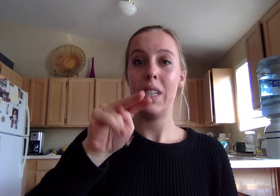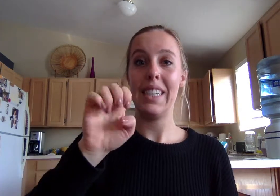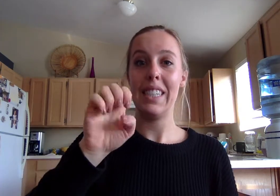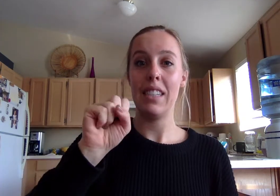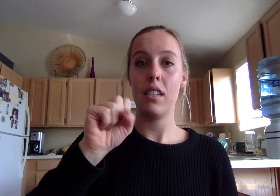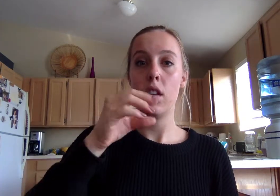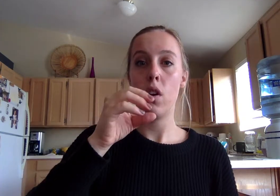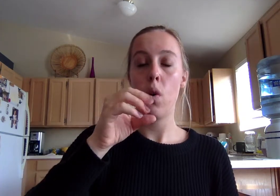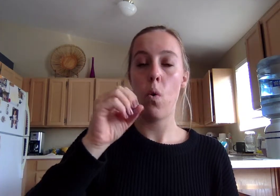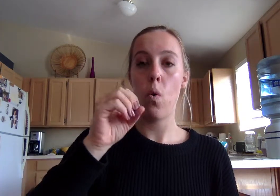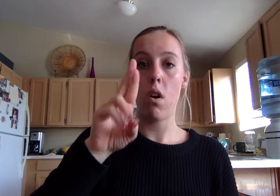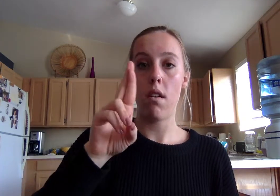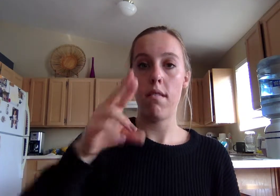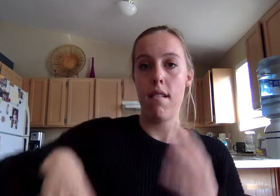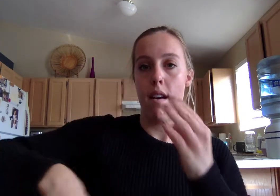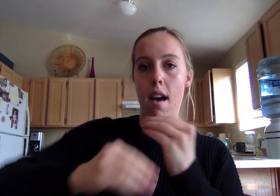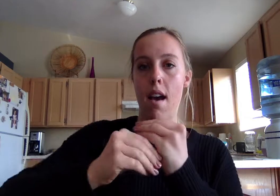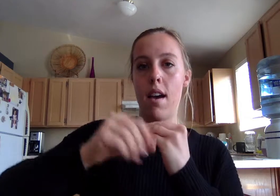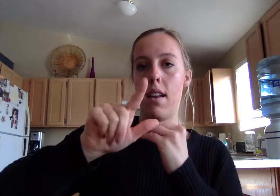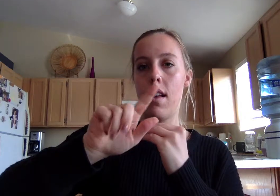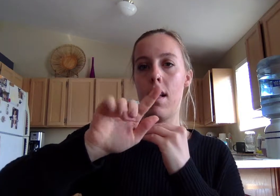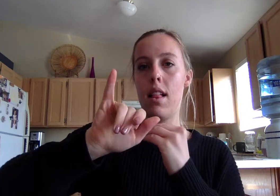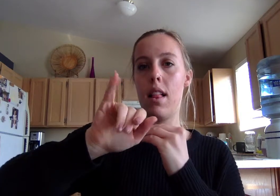as lipids or carbohydrates.